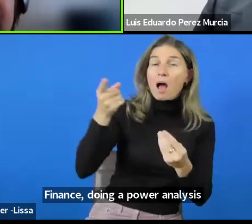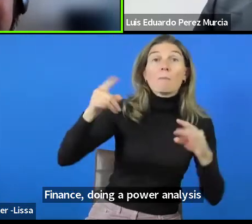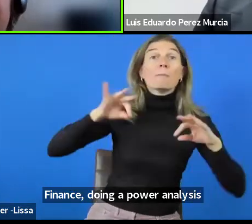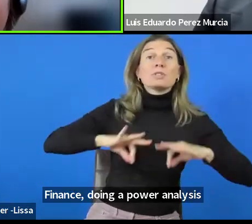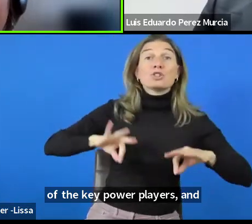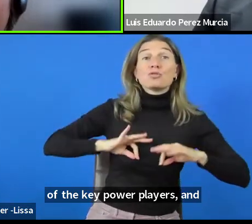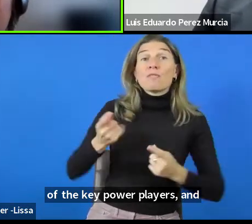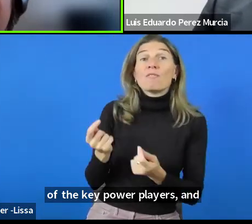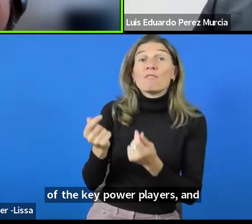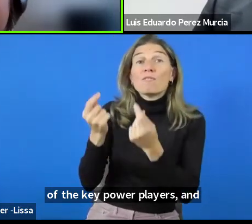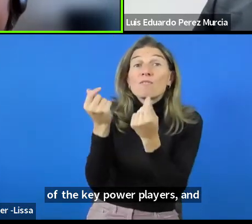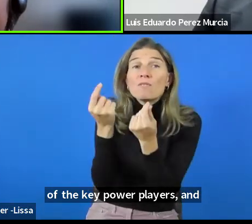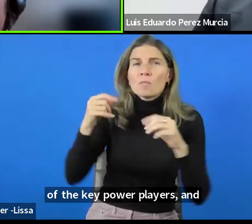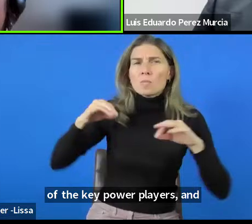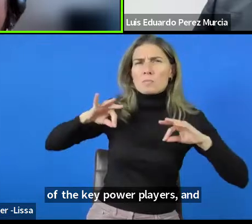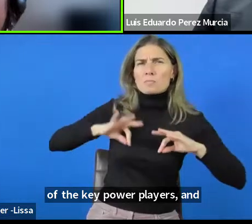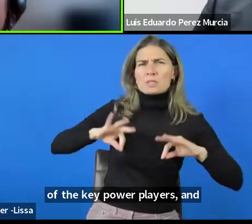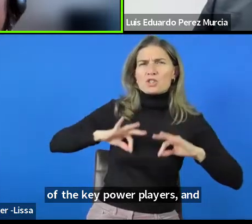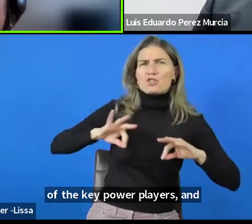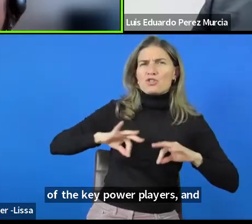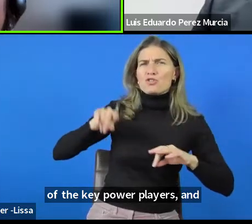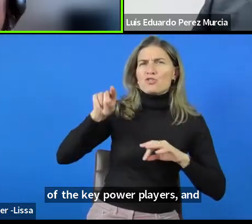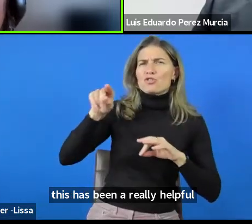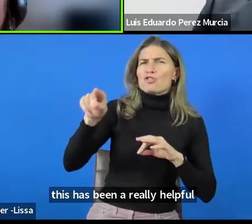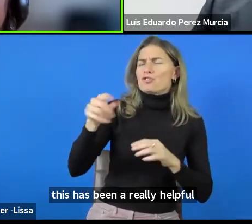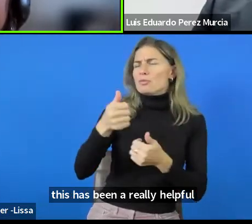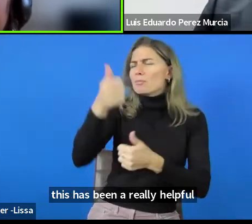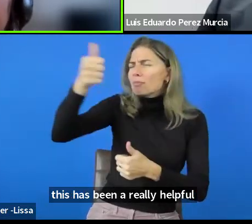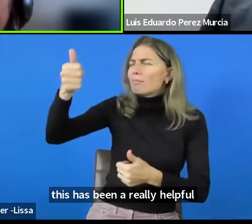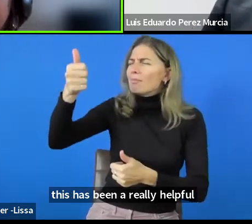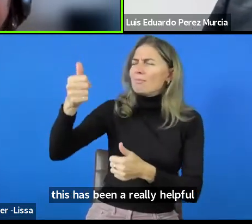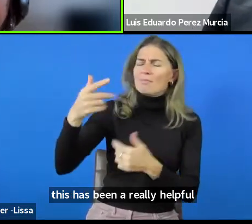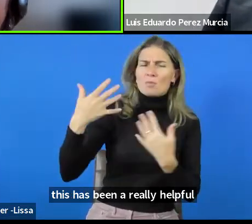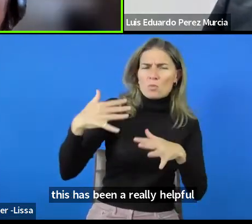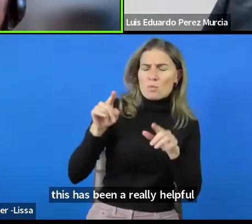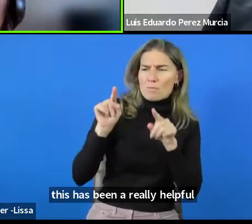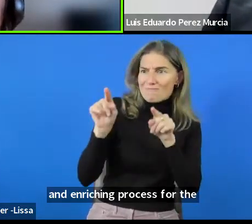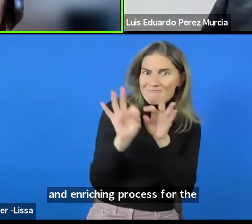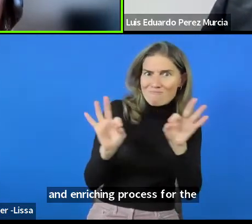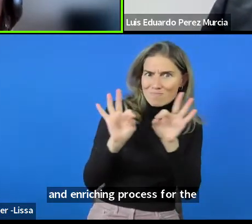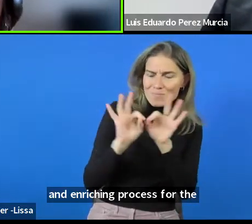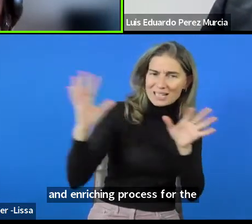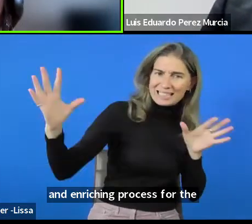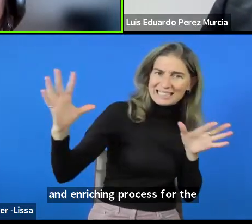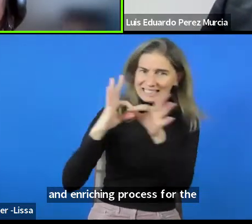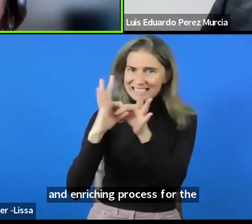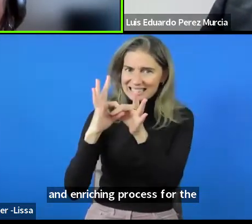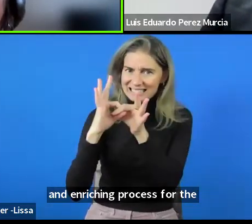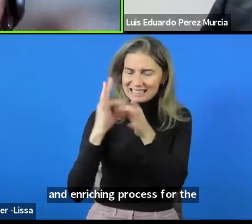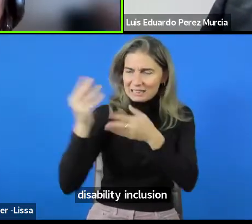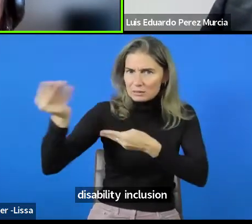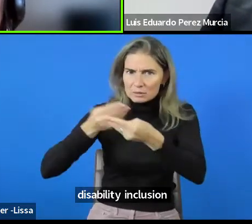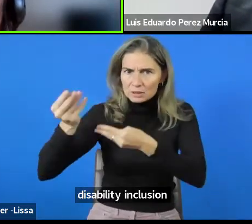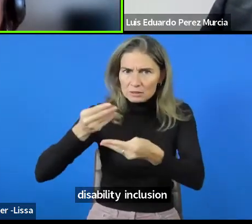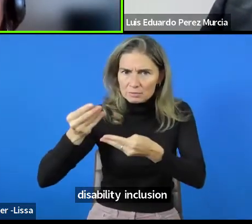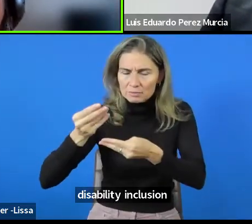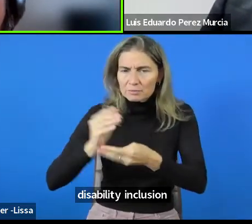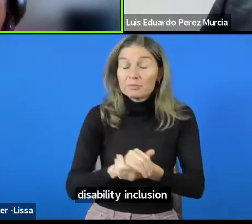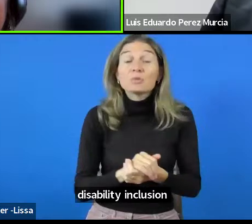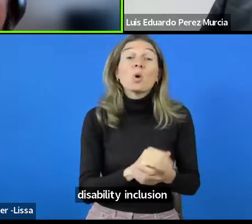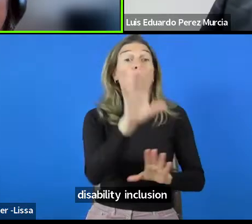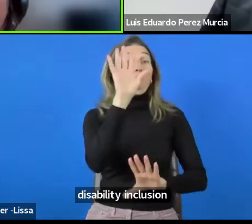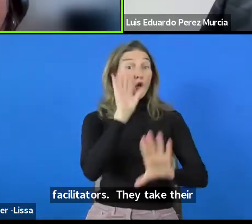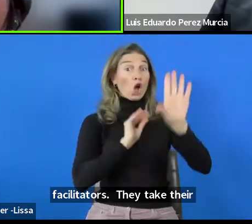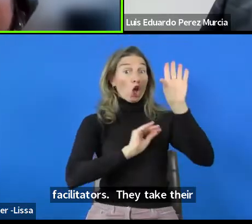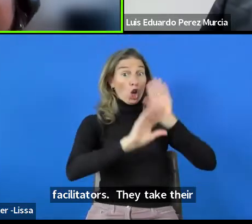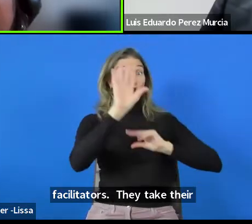enriching process for the disability inclusion facilitators. They take that skill set back to the community and also work with community leaders